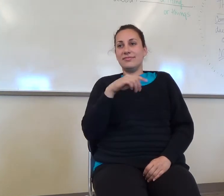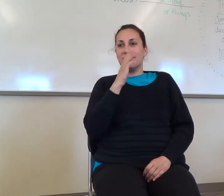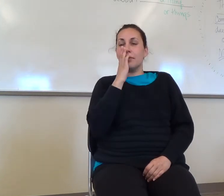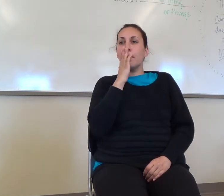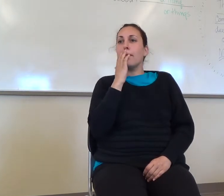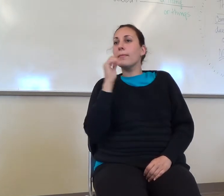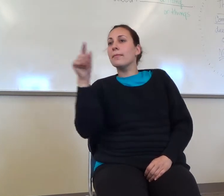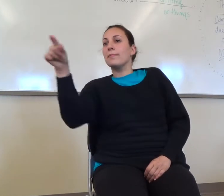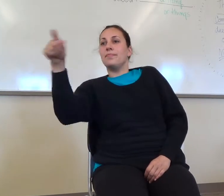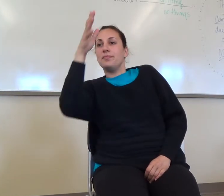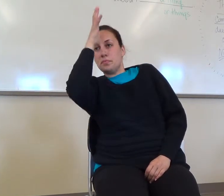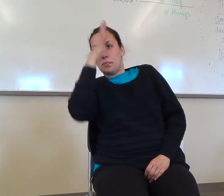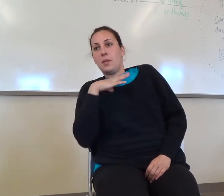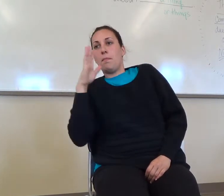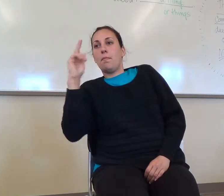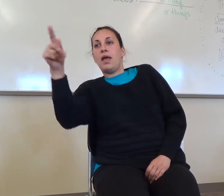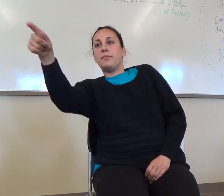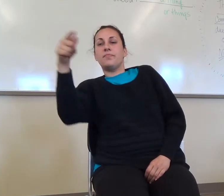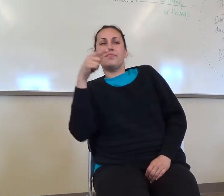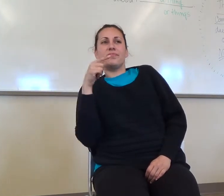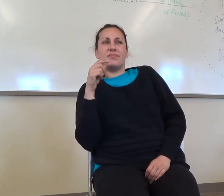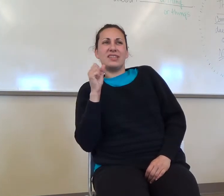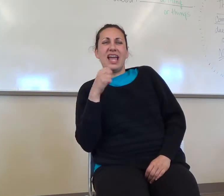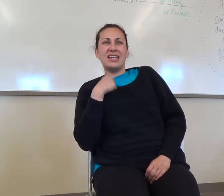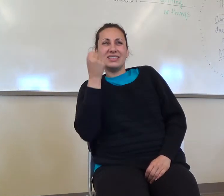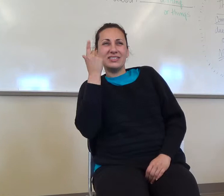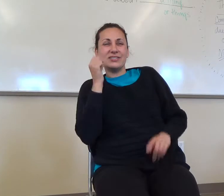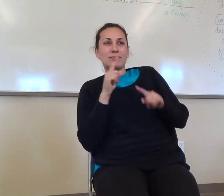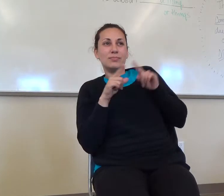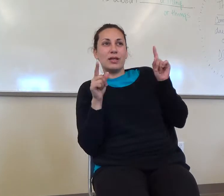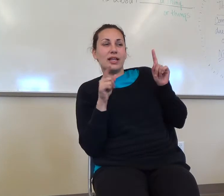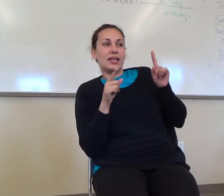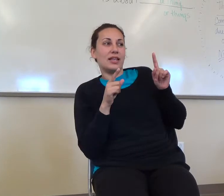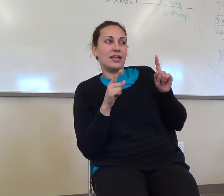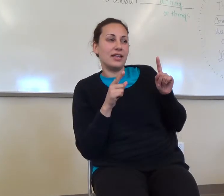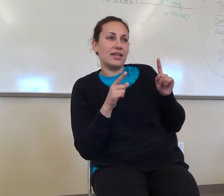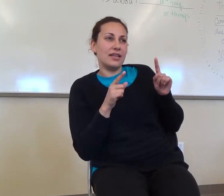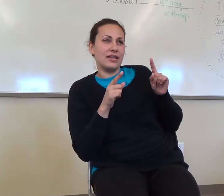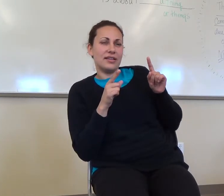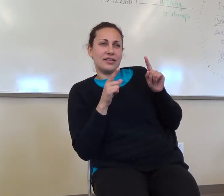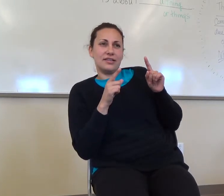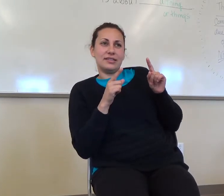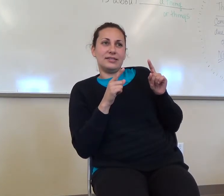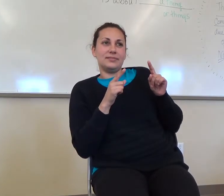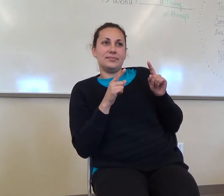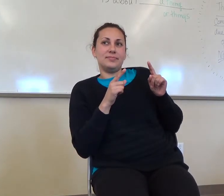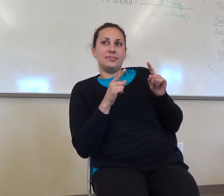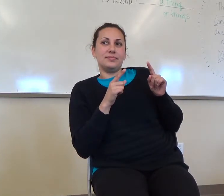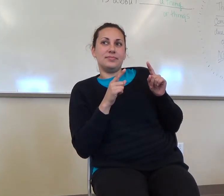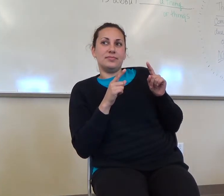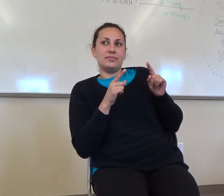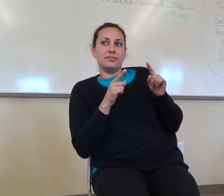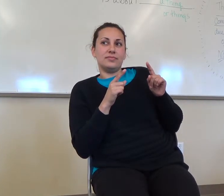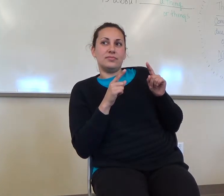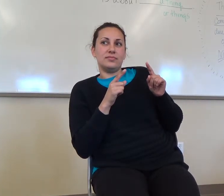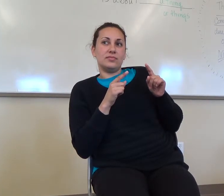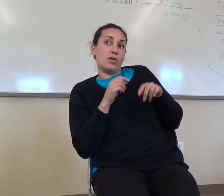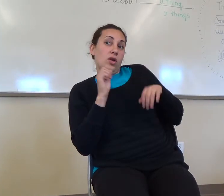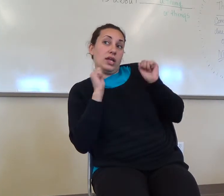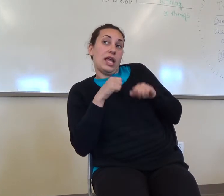Does that make sense to you? What does it mean? Yeah, but also it could be phrased, three ways to land a job. Yeah, three